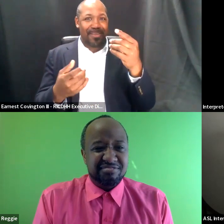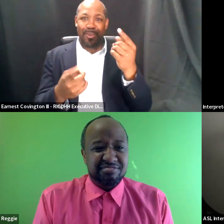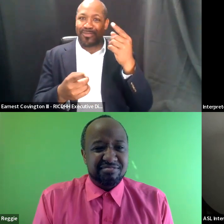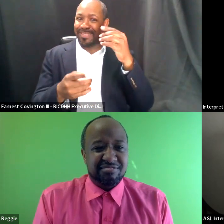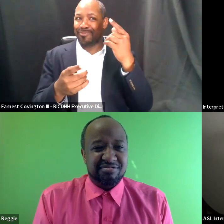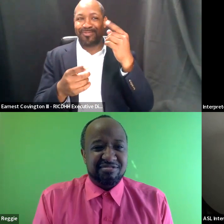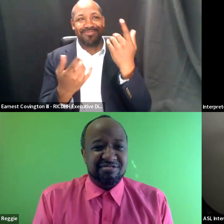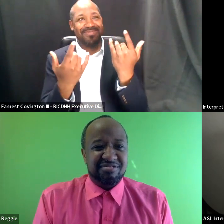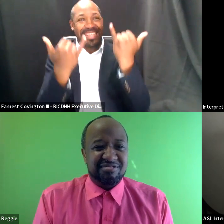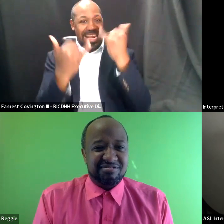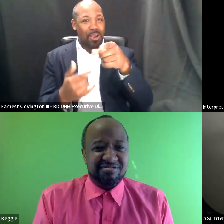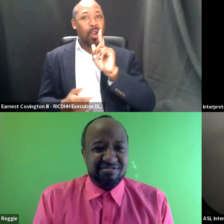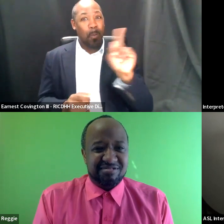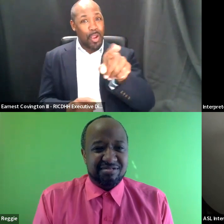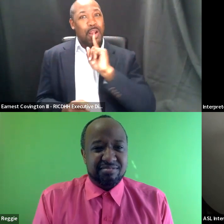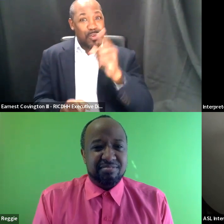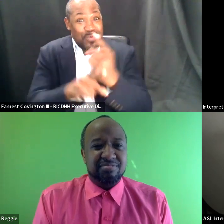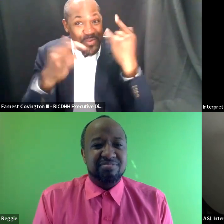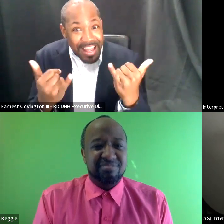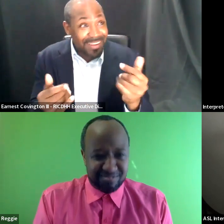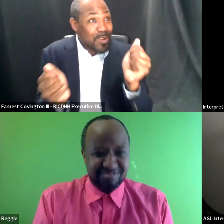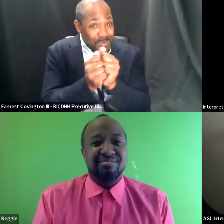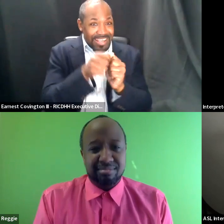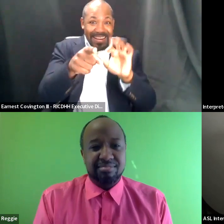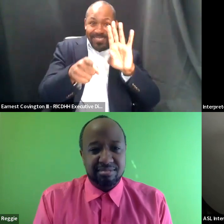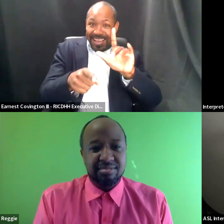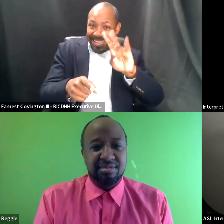your journey and all that you've overcome.